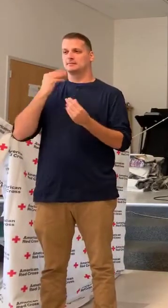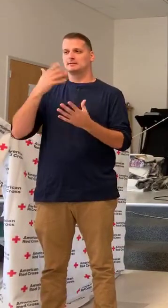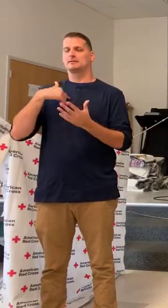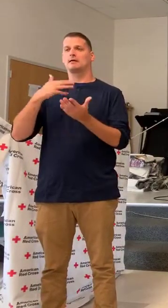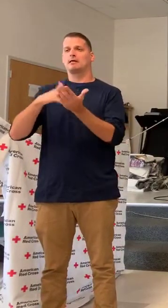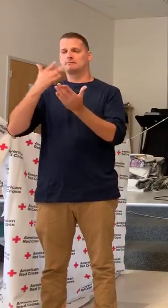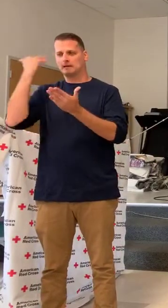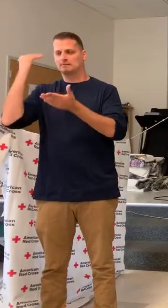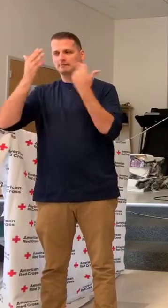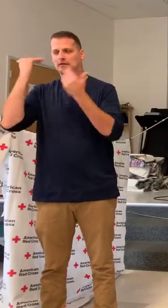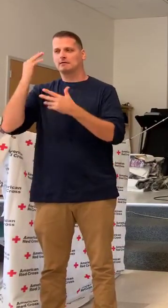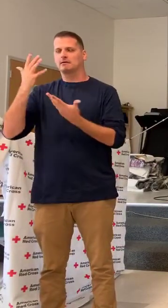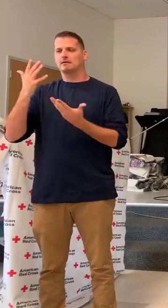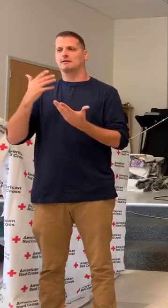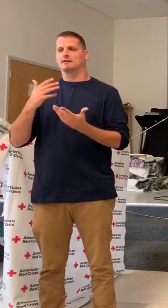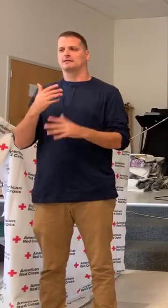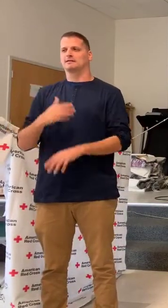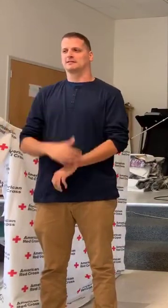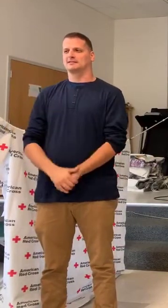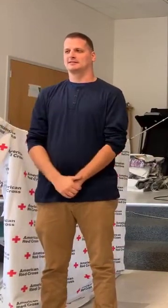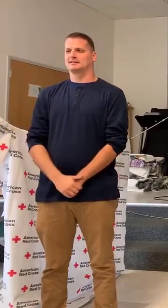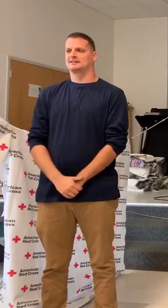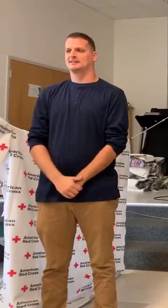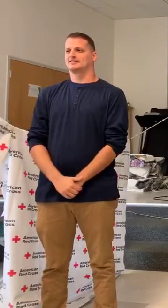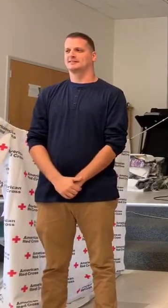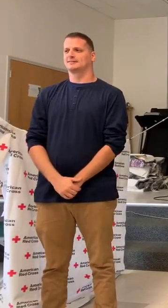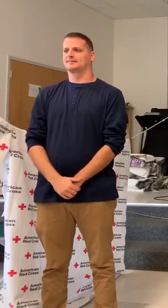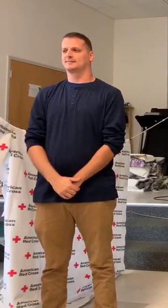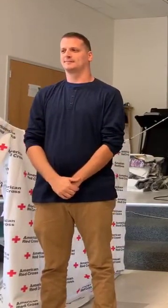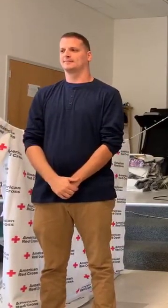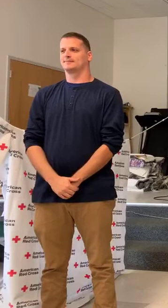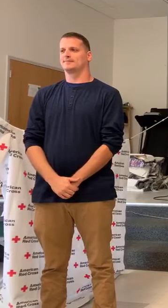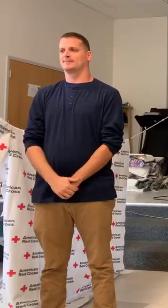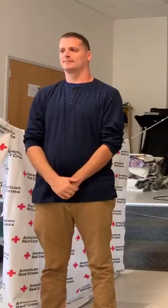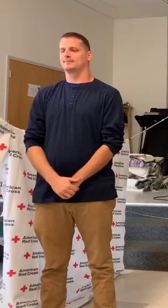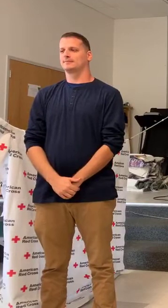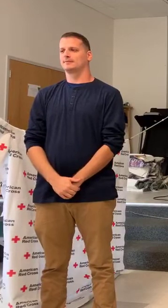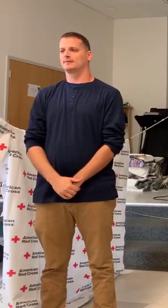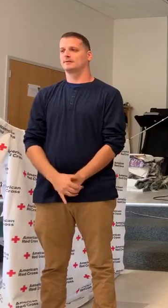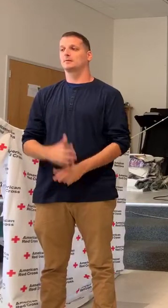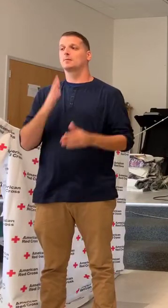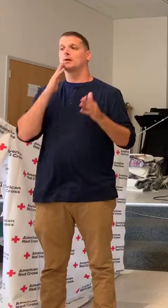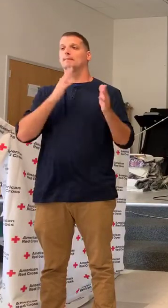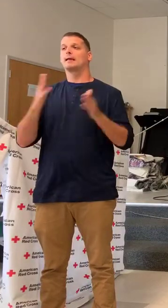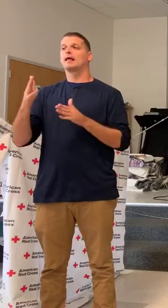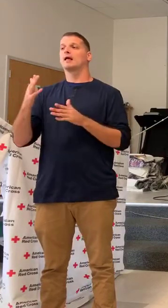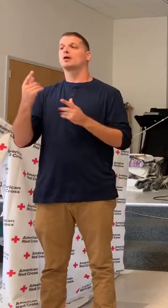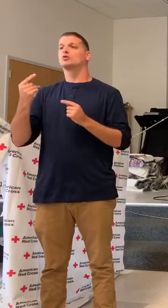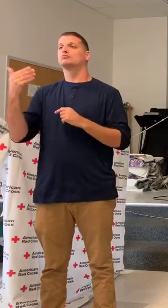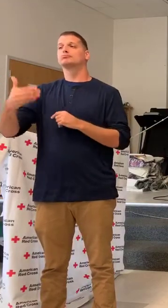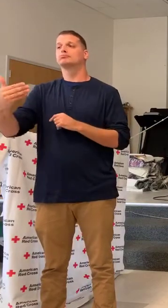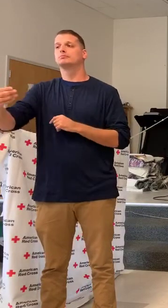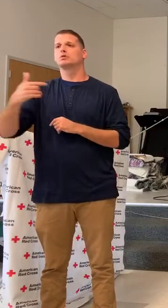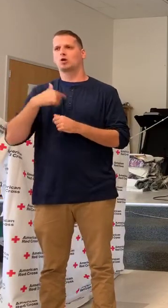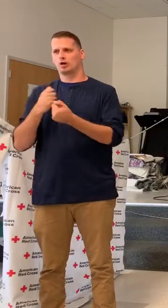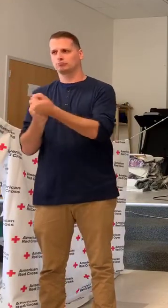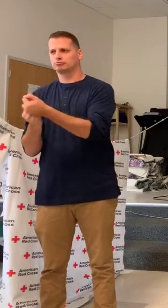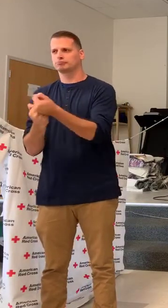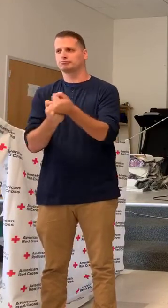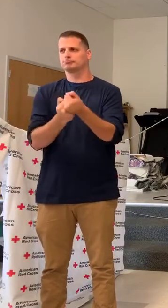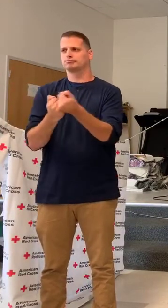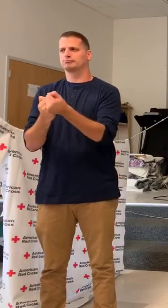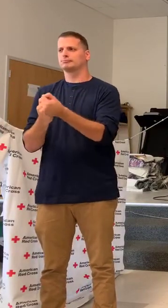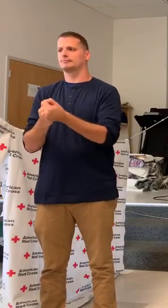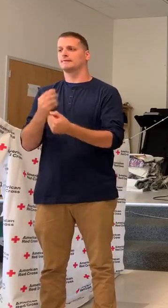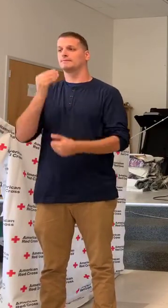So what I failed to say is the plan from here on, like I said, we're going to be here to support you, and the food bank is going to